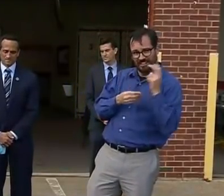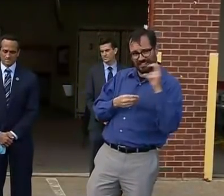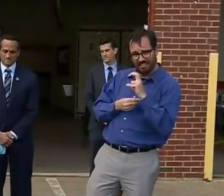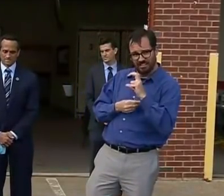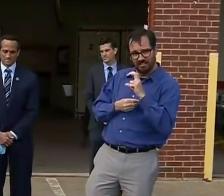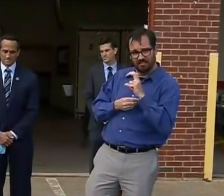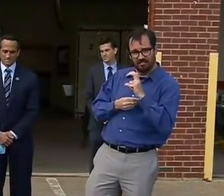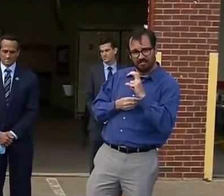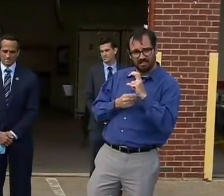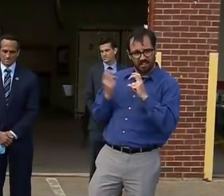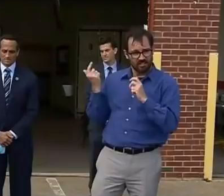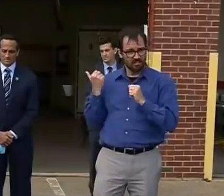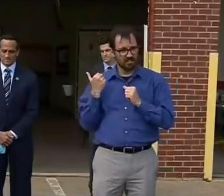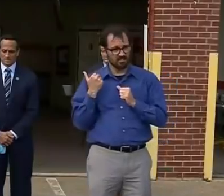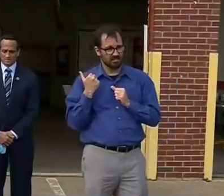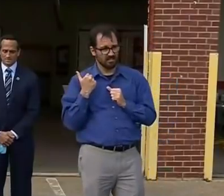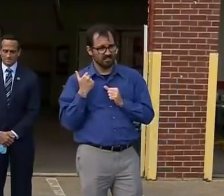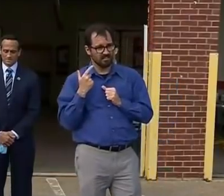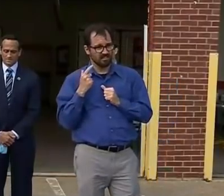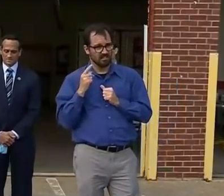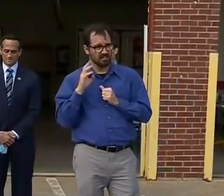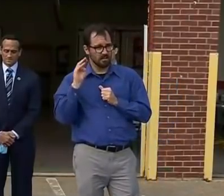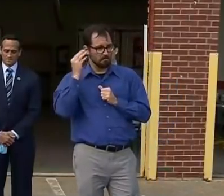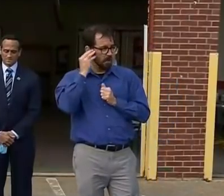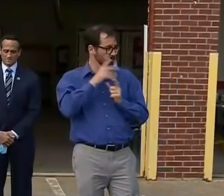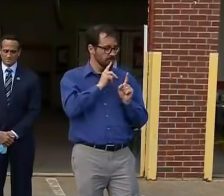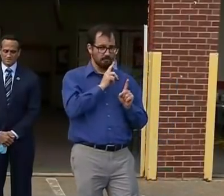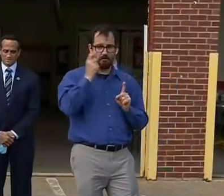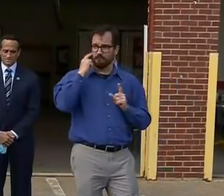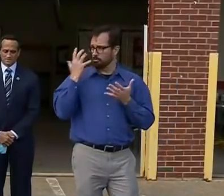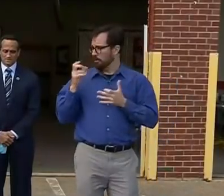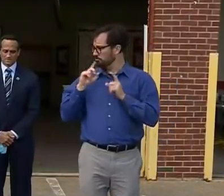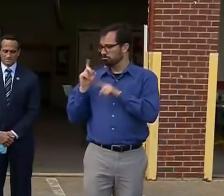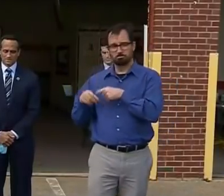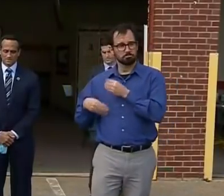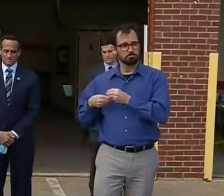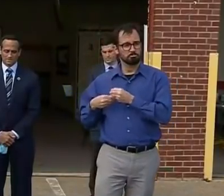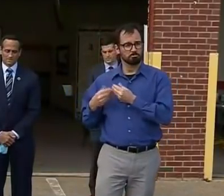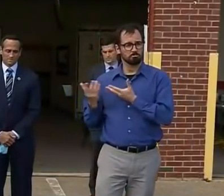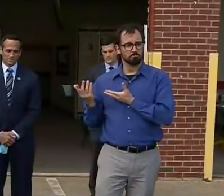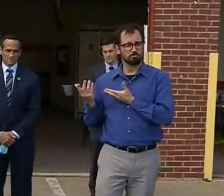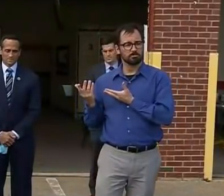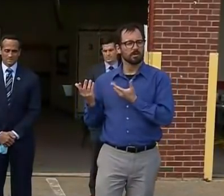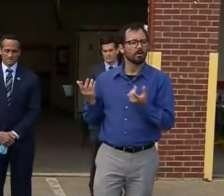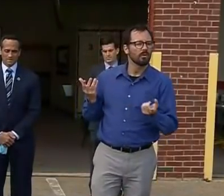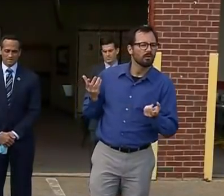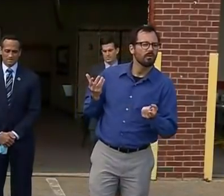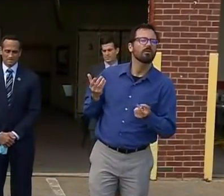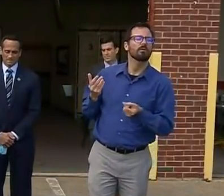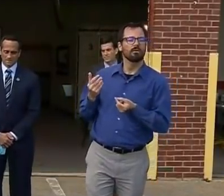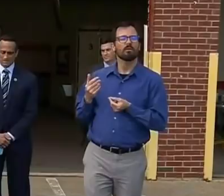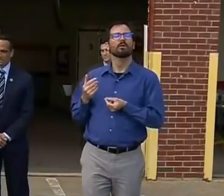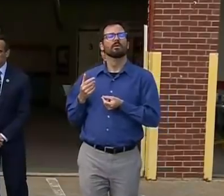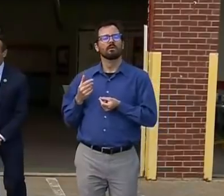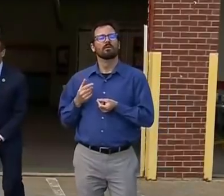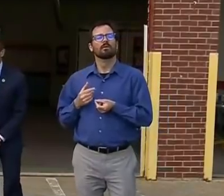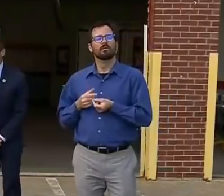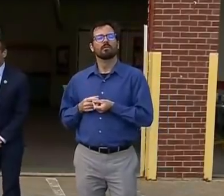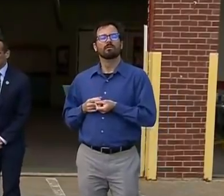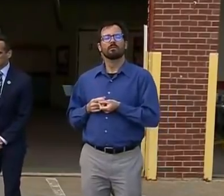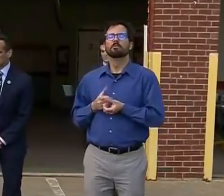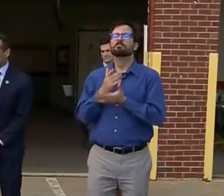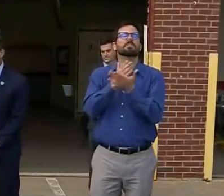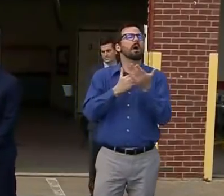but there was cost in getting the site prep, having the contractors here, and a very close linkage with Federal